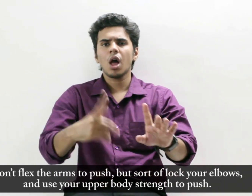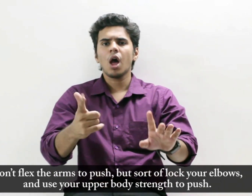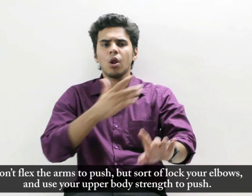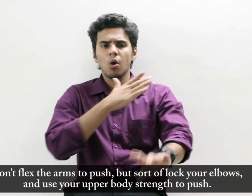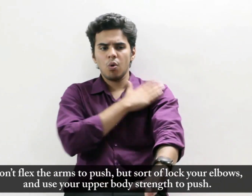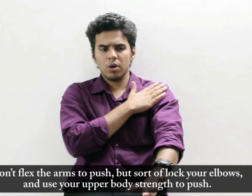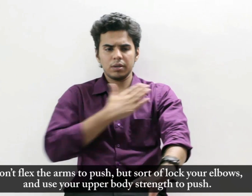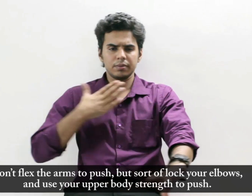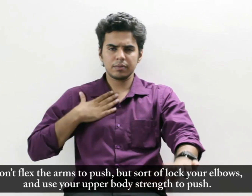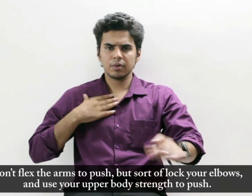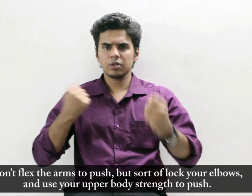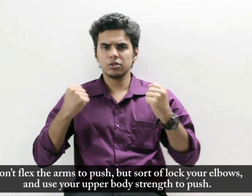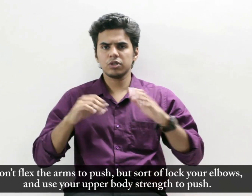to push.